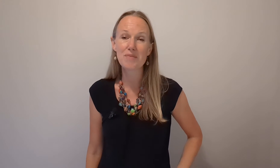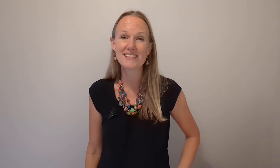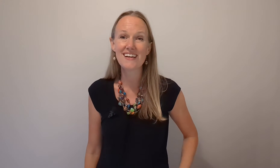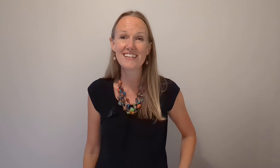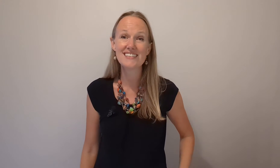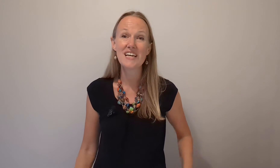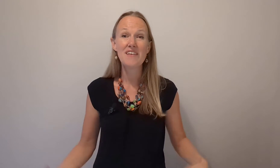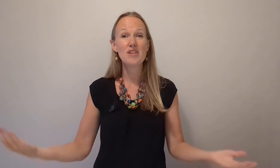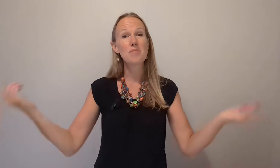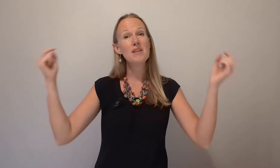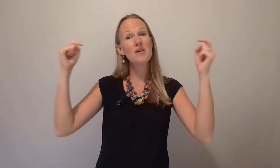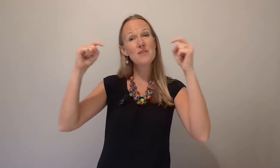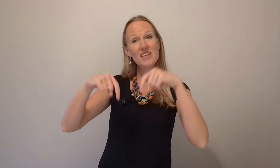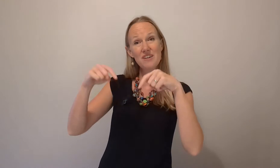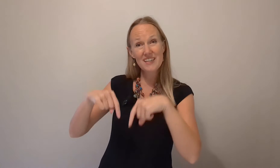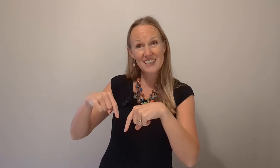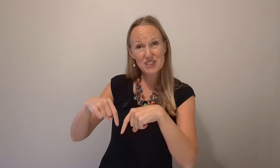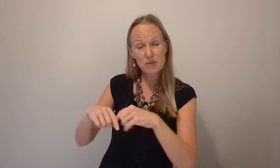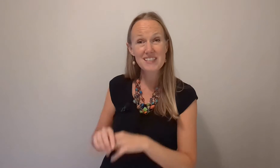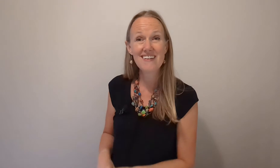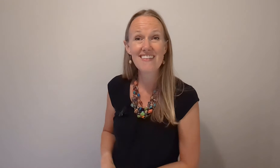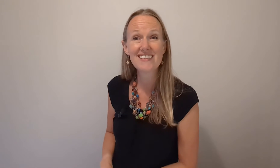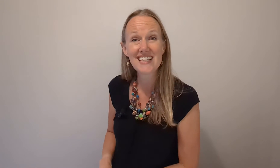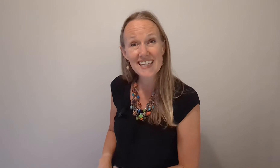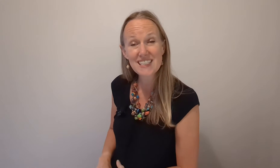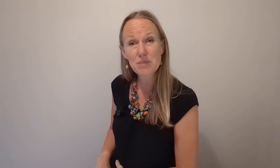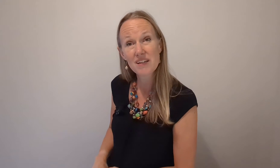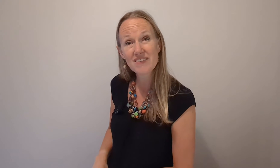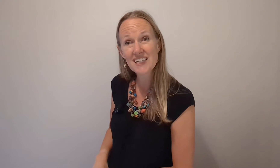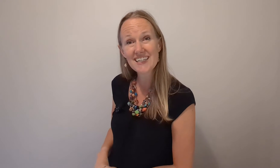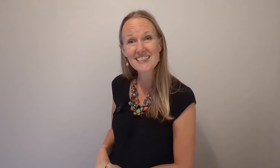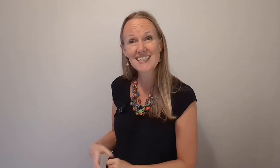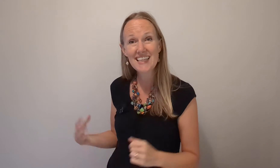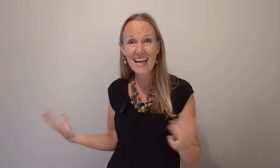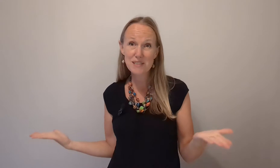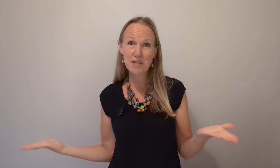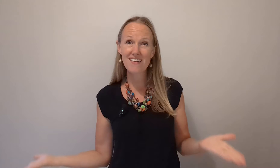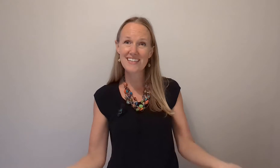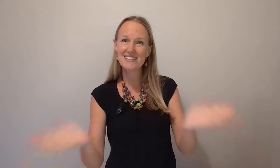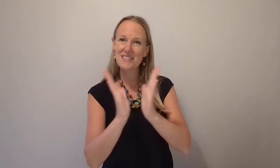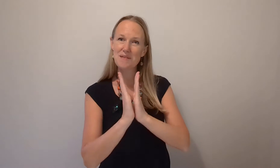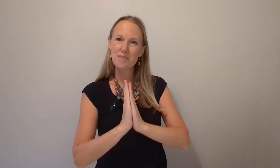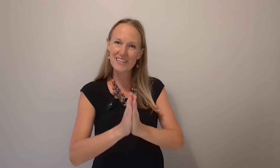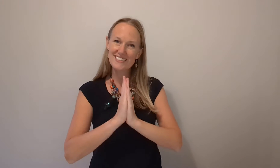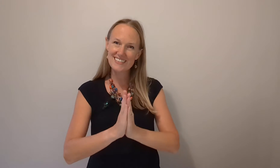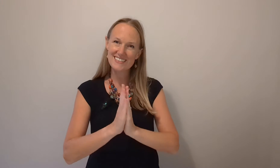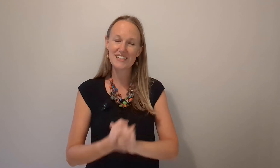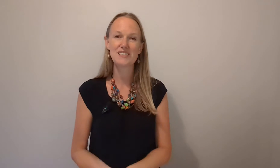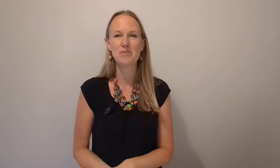my signs. If you look below the video in the description, there is a link to print out the lyrics. And last but not least, please consider